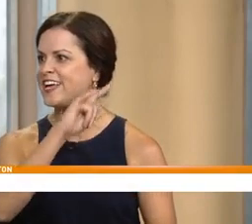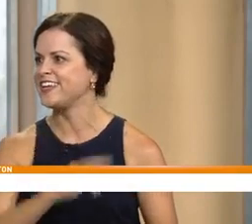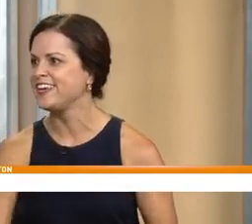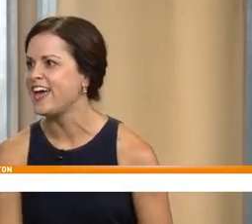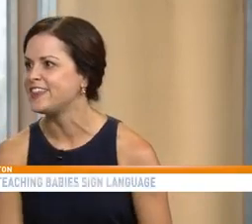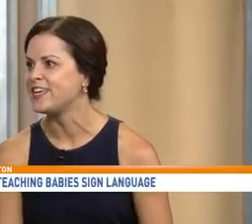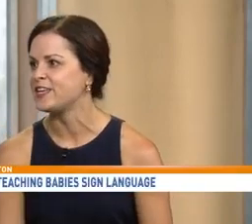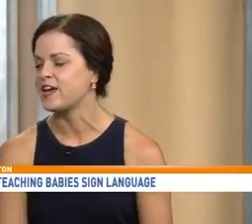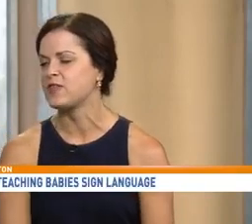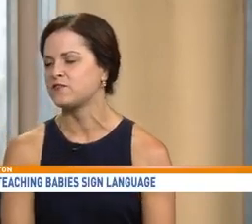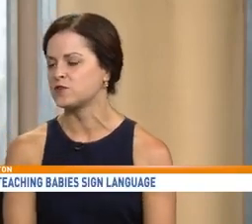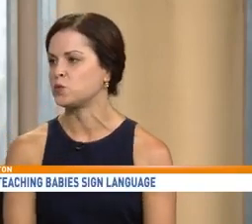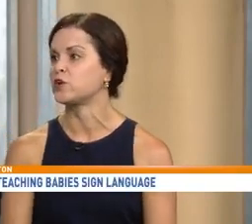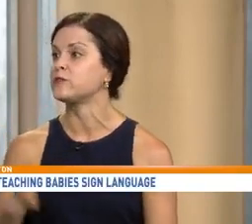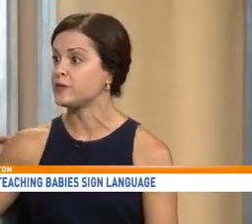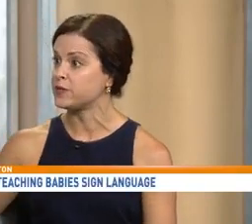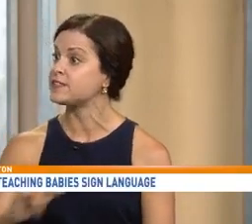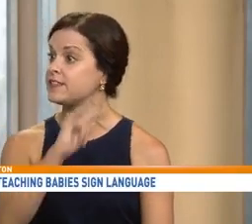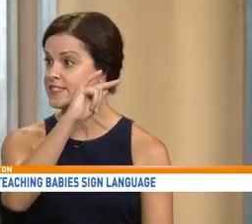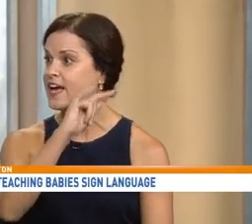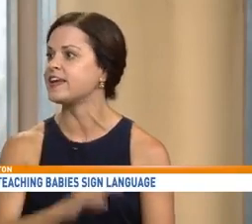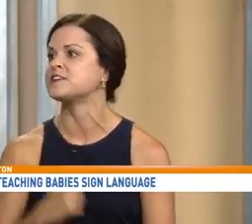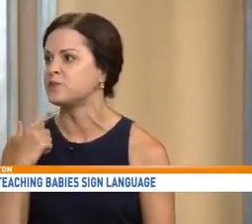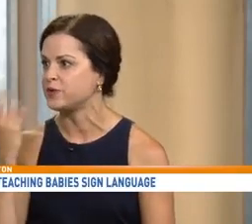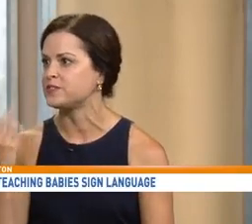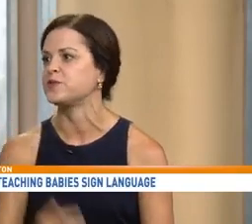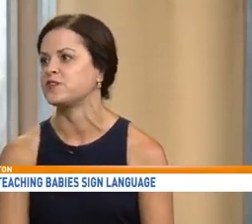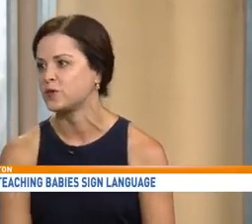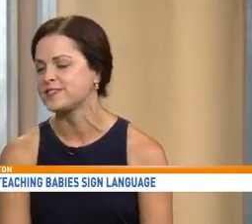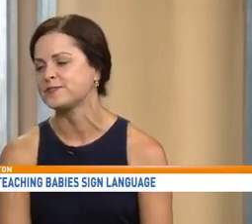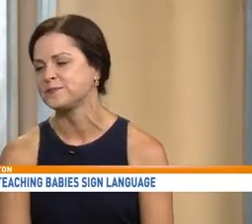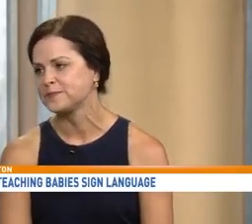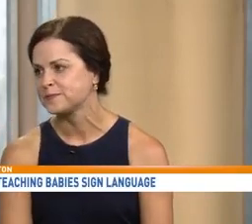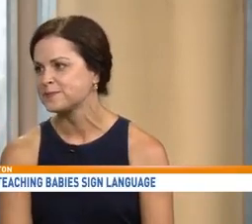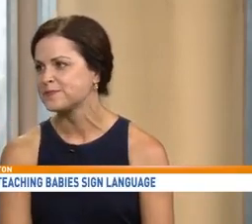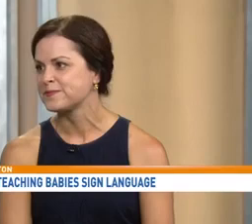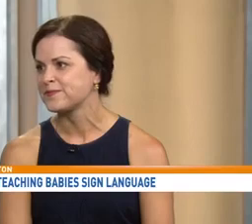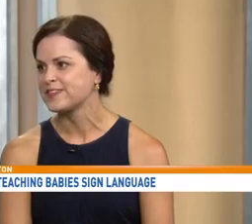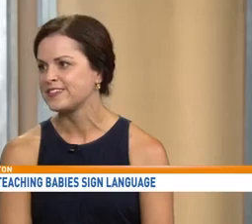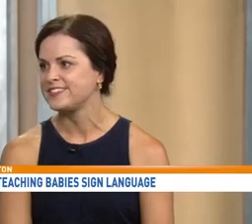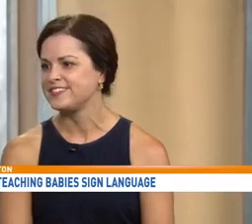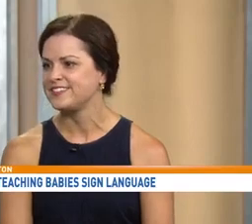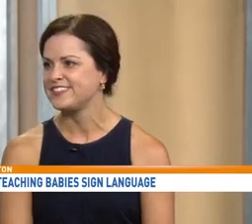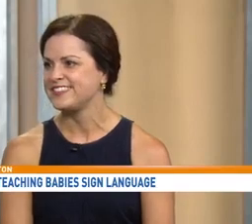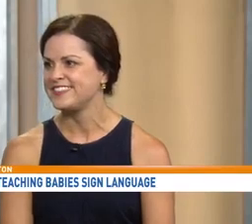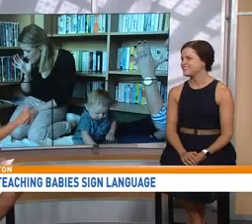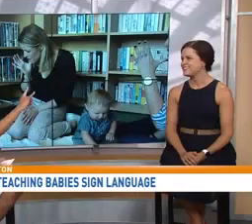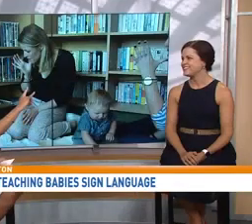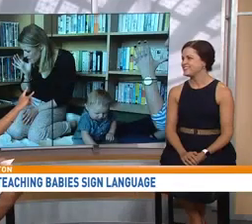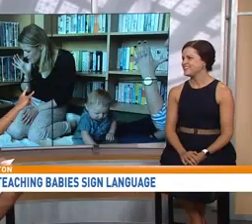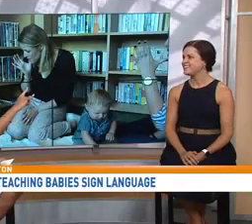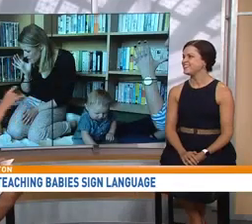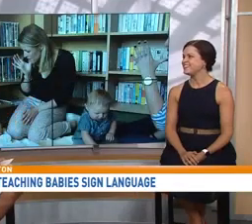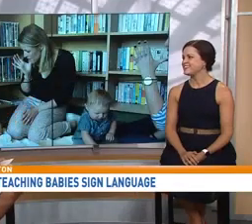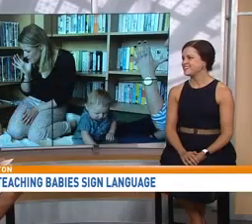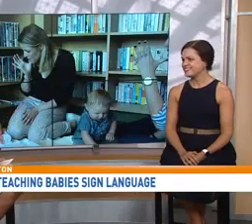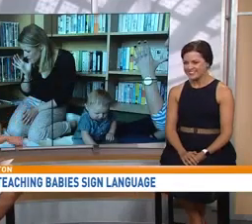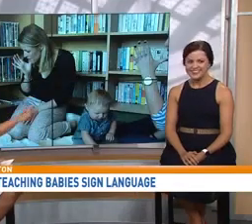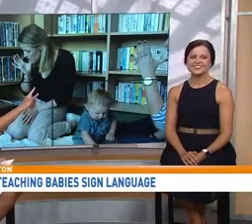signing, and they can have that first word be with a sign as opposed to with their voice. Well, and I was going to say, the one that you just did, this is from your own personal experience, the